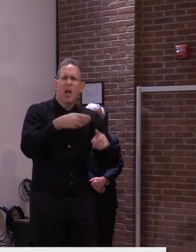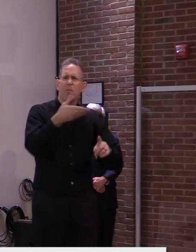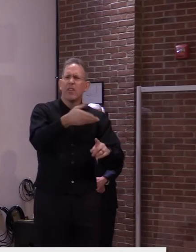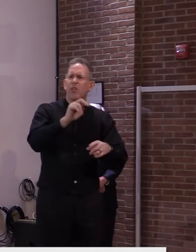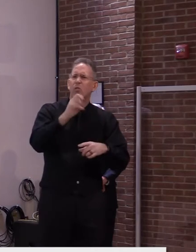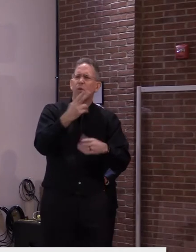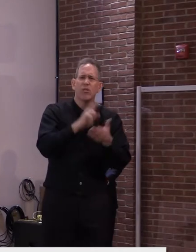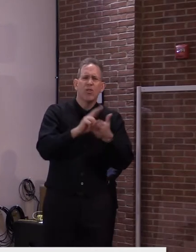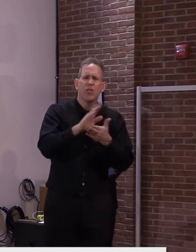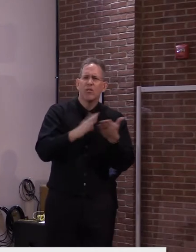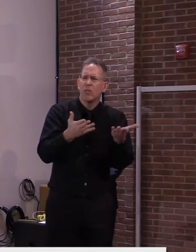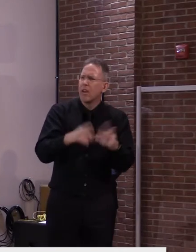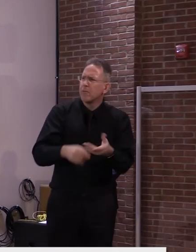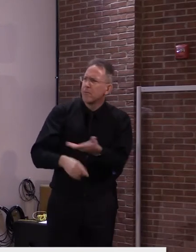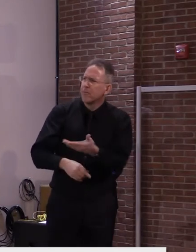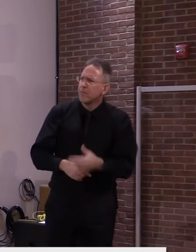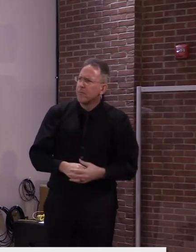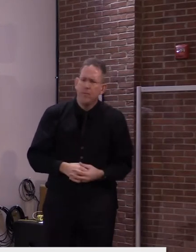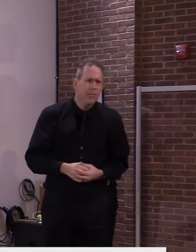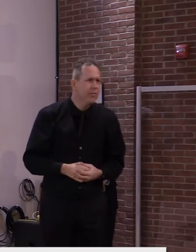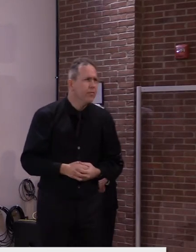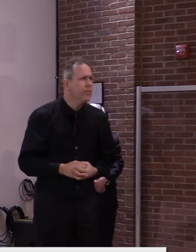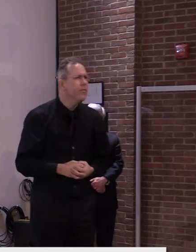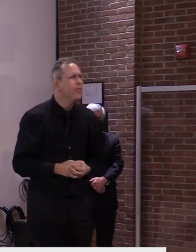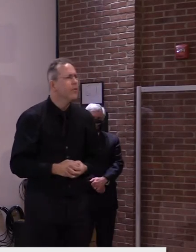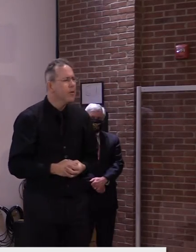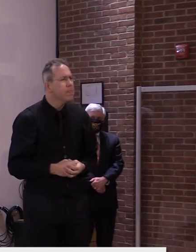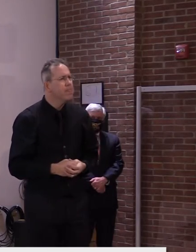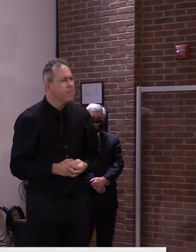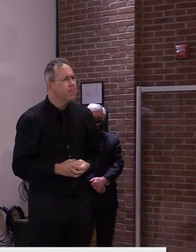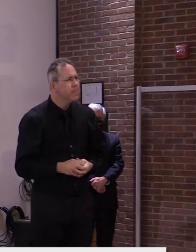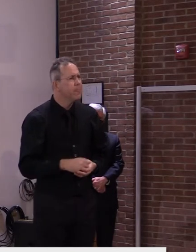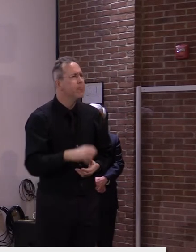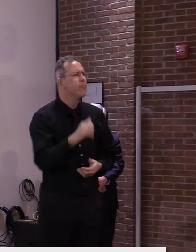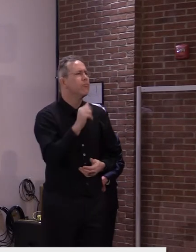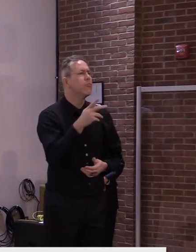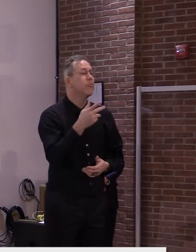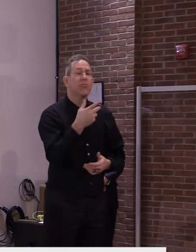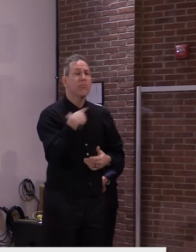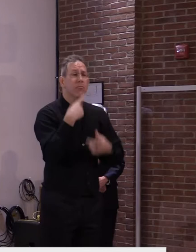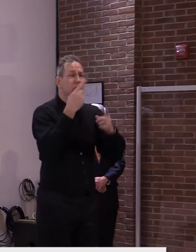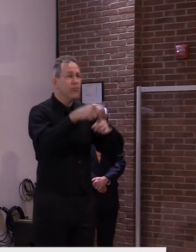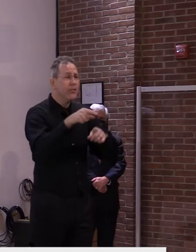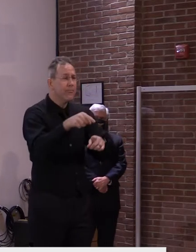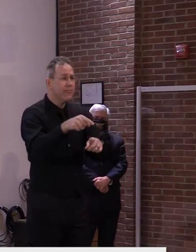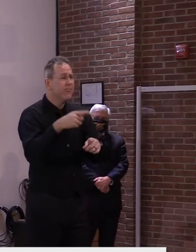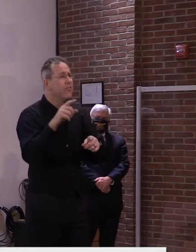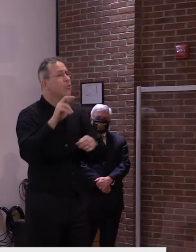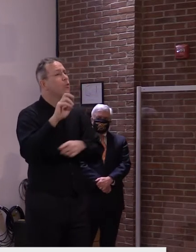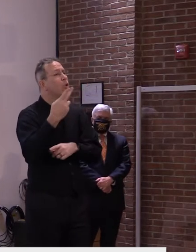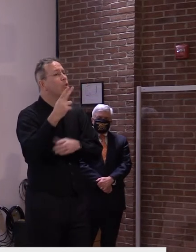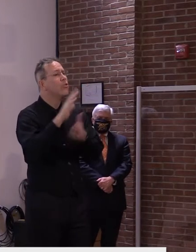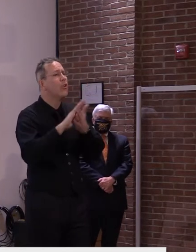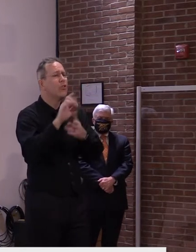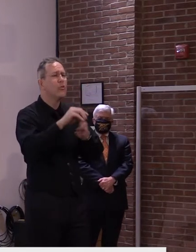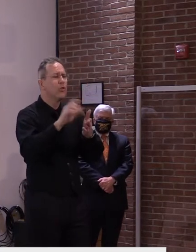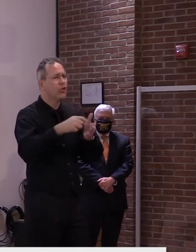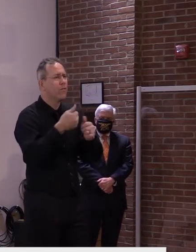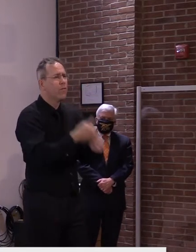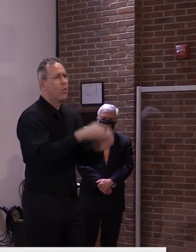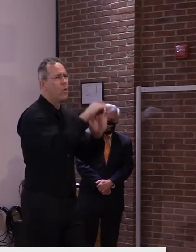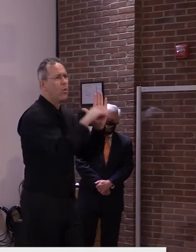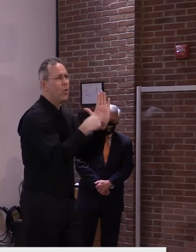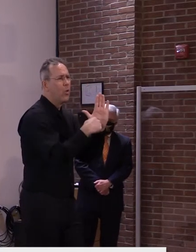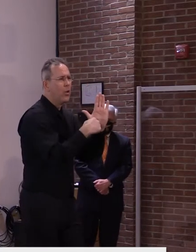all colleges have agreed to a day zero and a day seven test. So the day the student arrives, right, they're